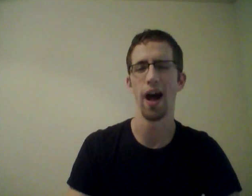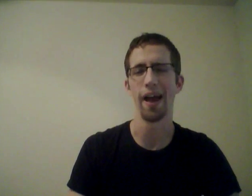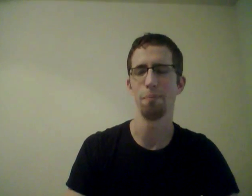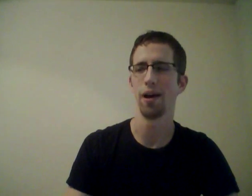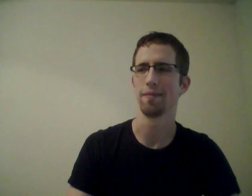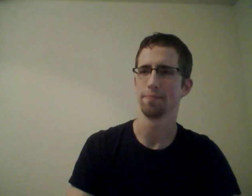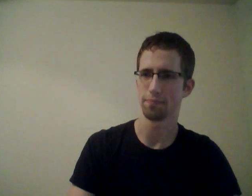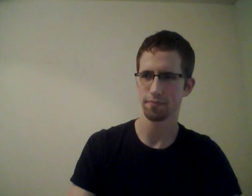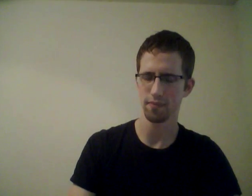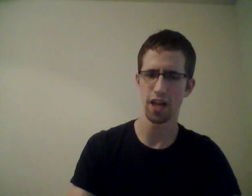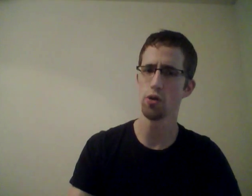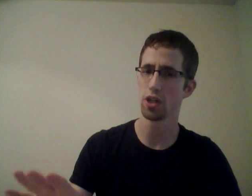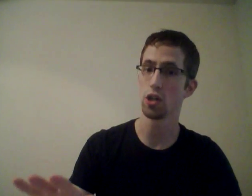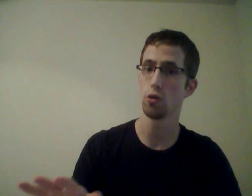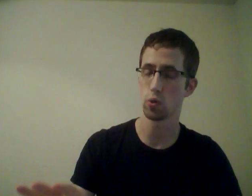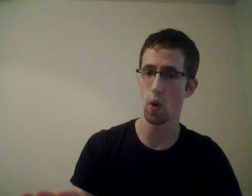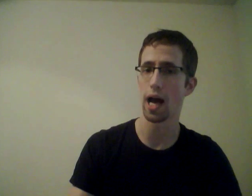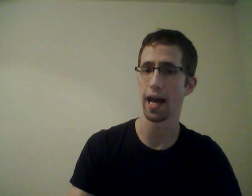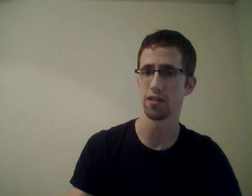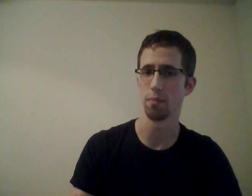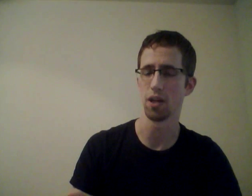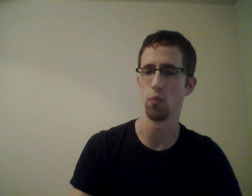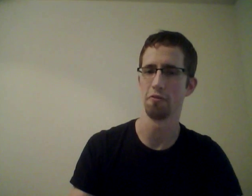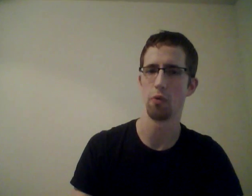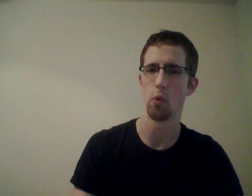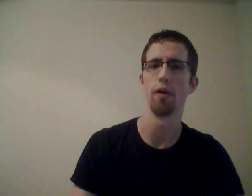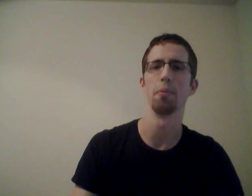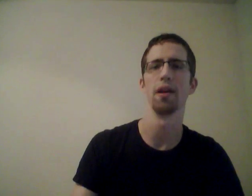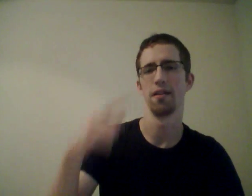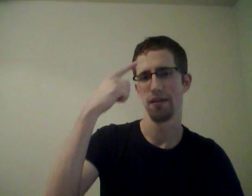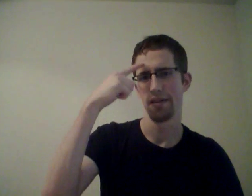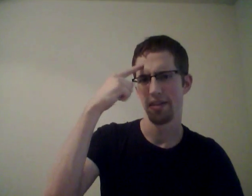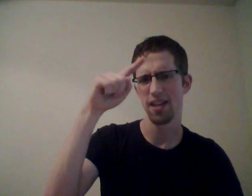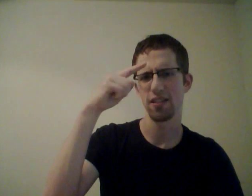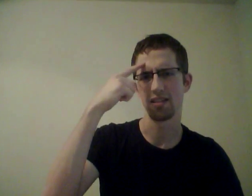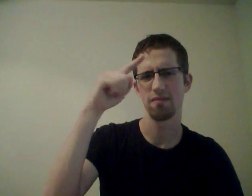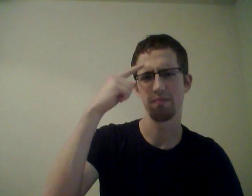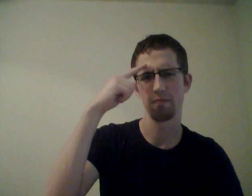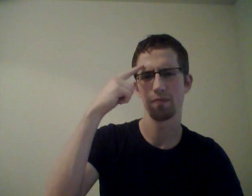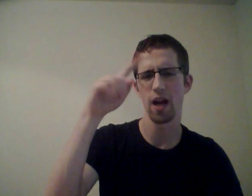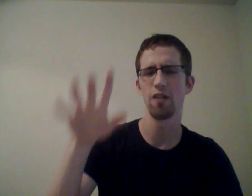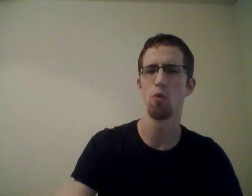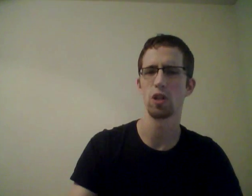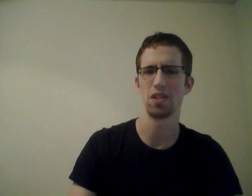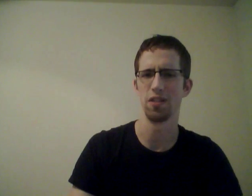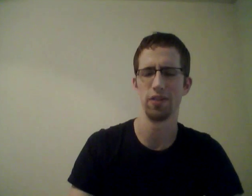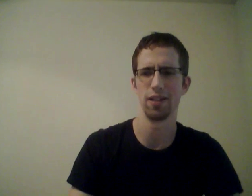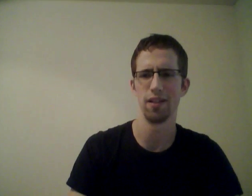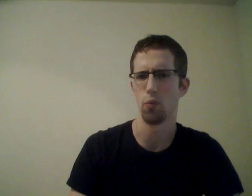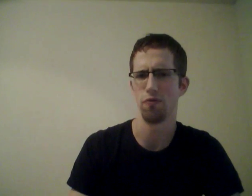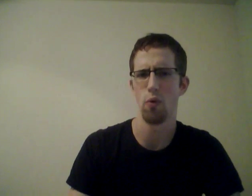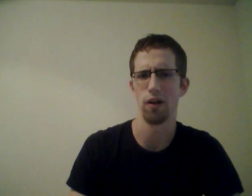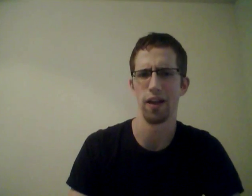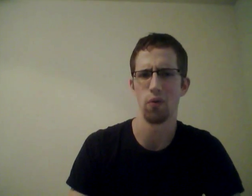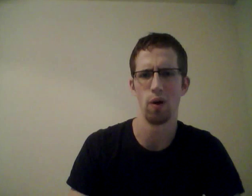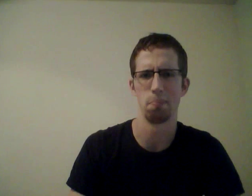why, but, and you can use why to mean what for, but this is kind of more specifically like what for, like what